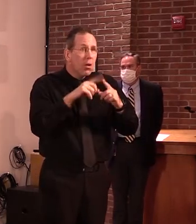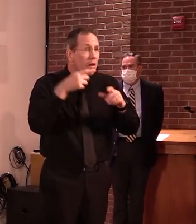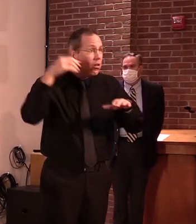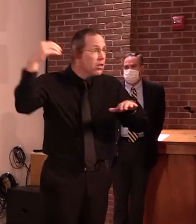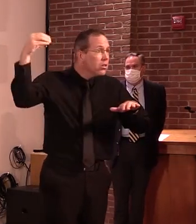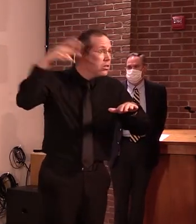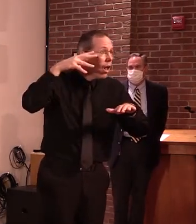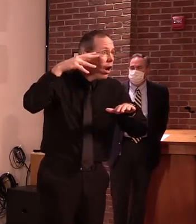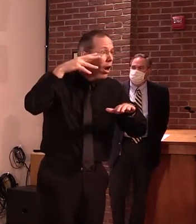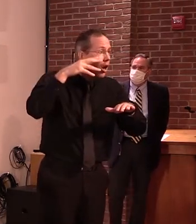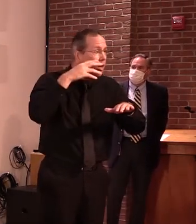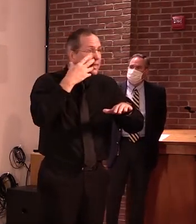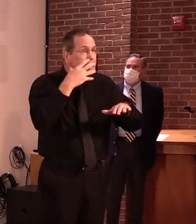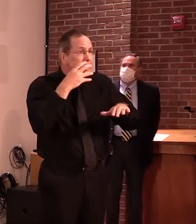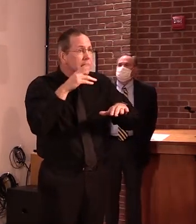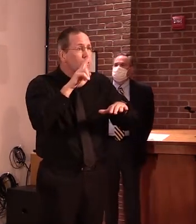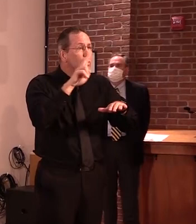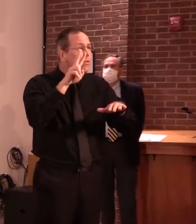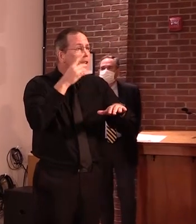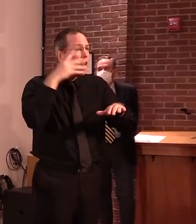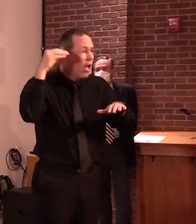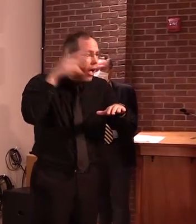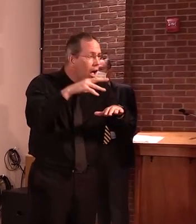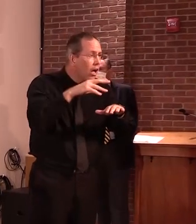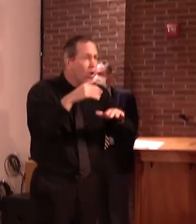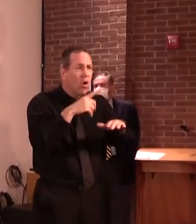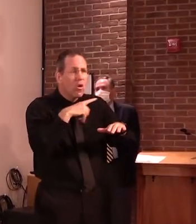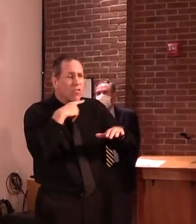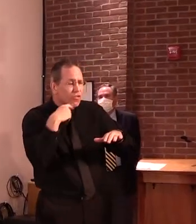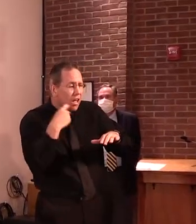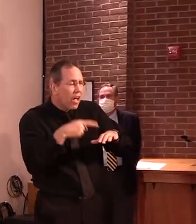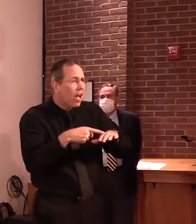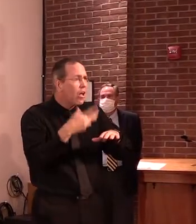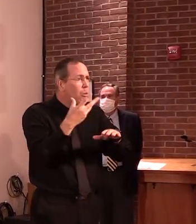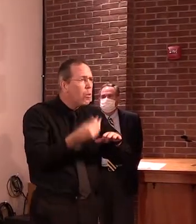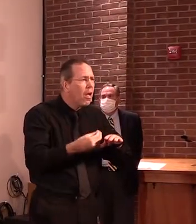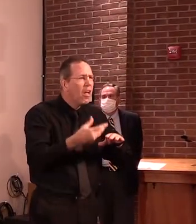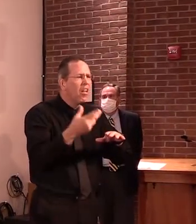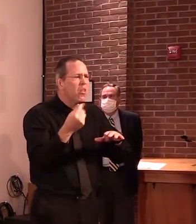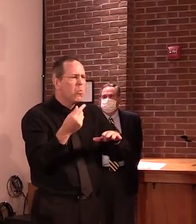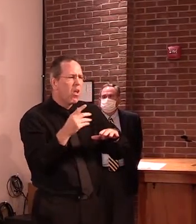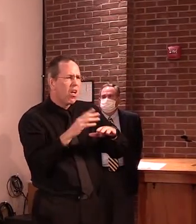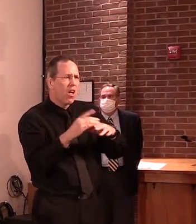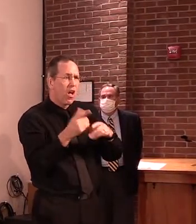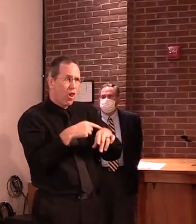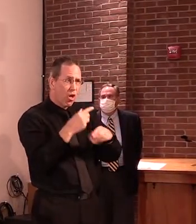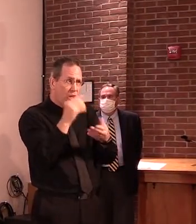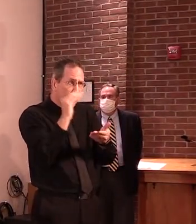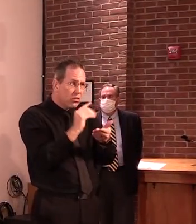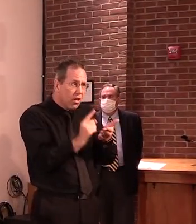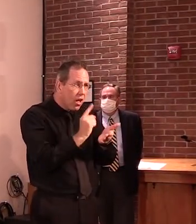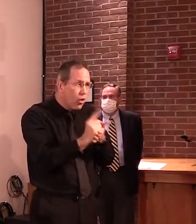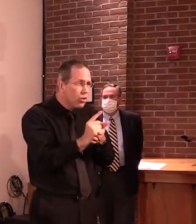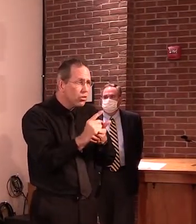we presume it's 72 hours, or maybe say add another 24 hours just to be